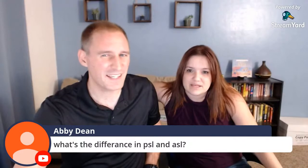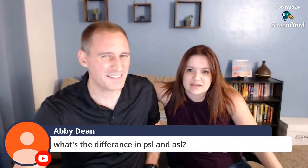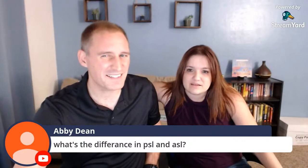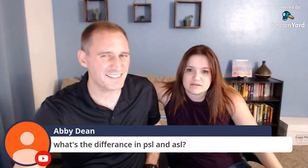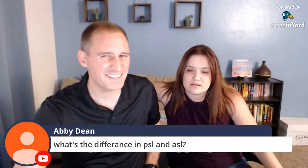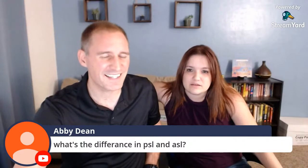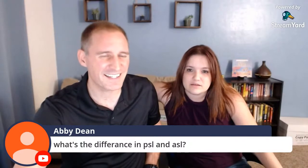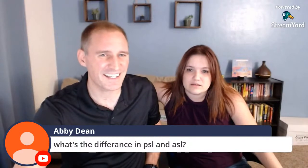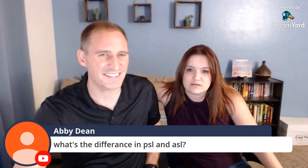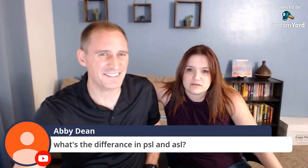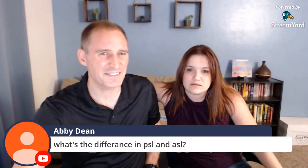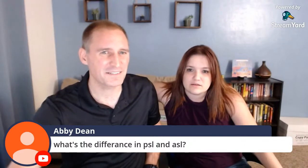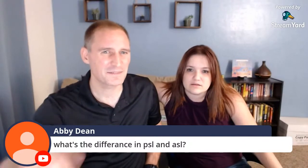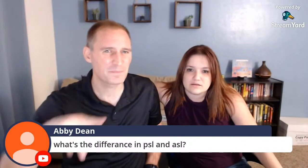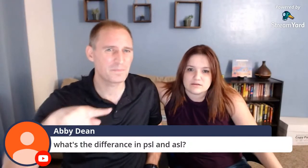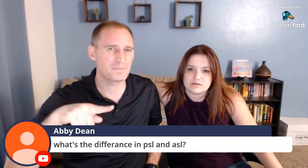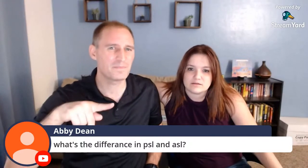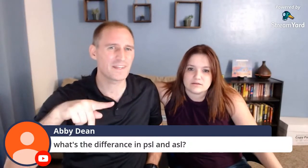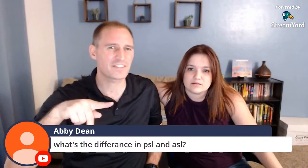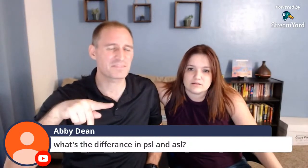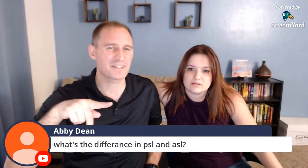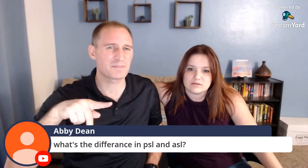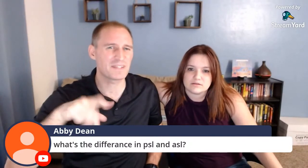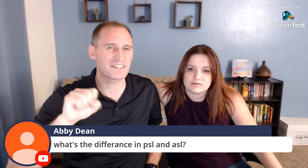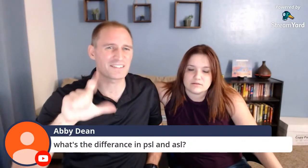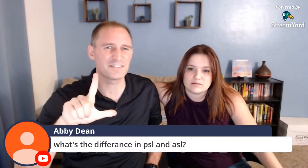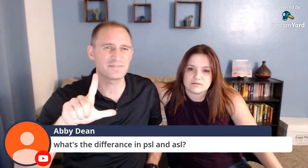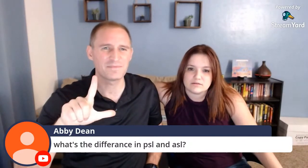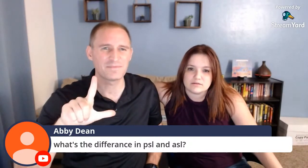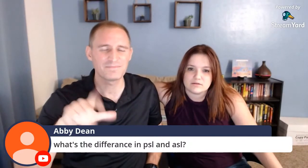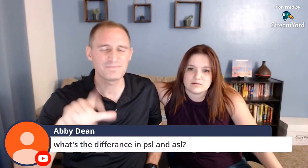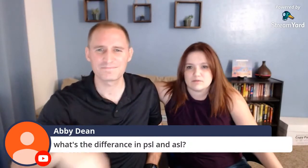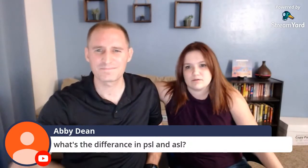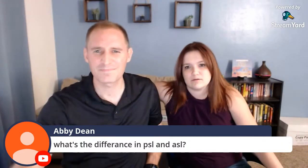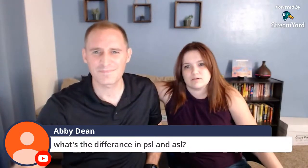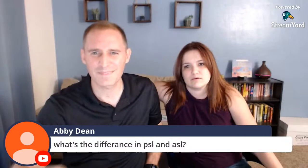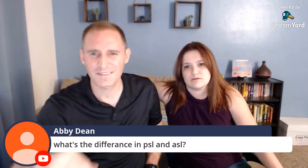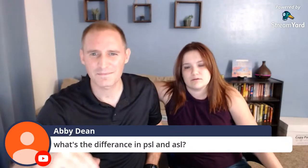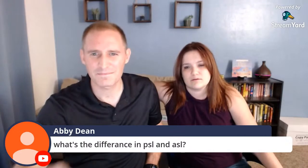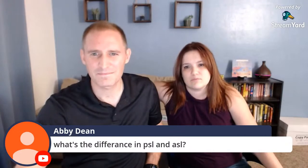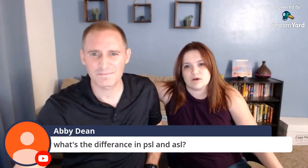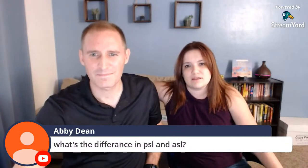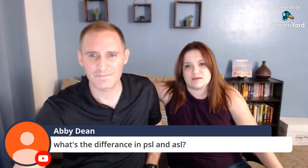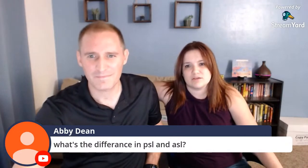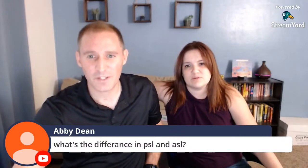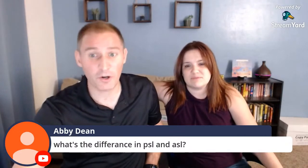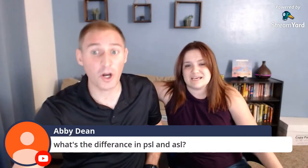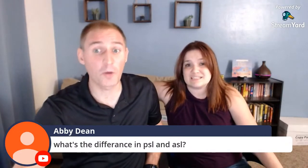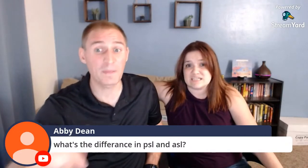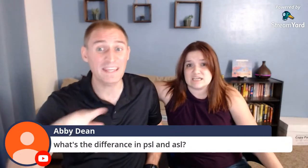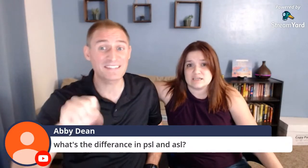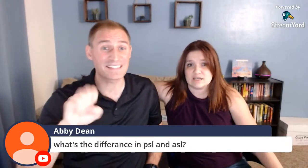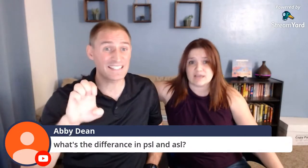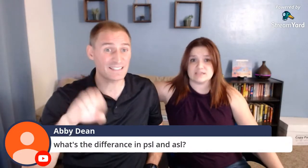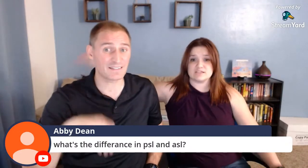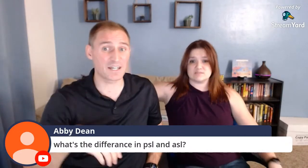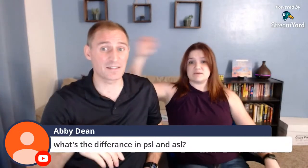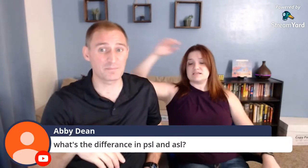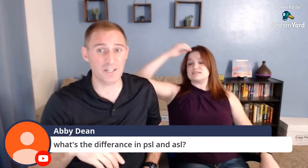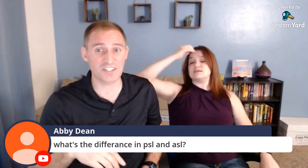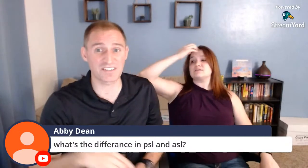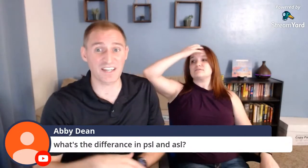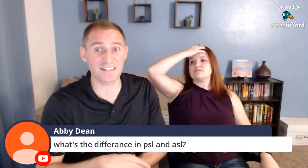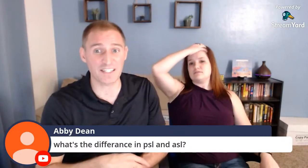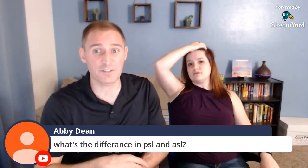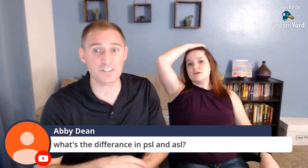PSL and ASL? You have to explain the PSL. Well, you mean or PSE? PSE, I think it's